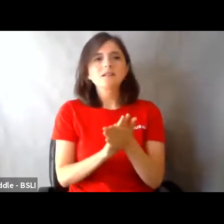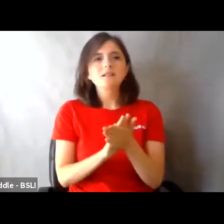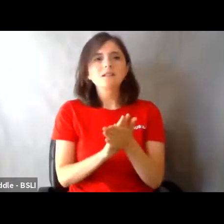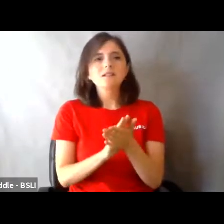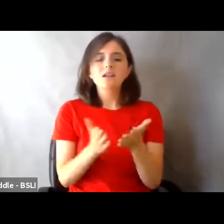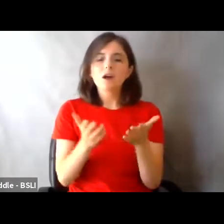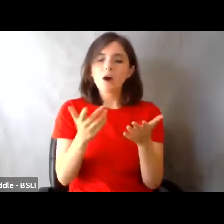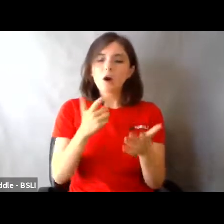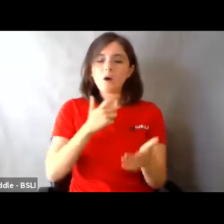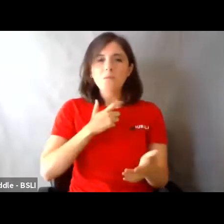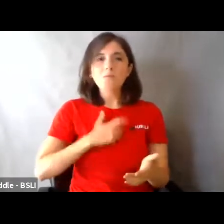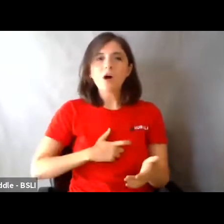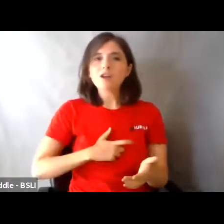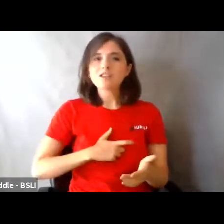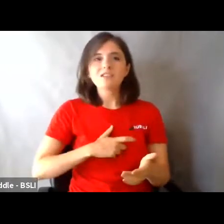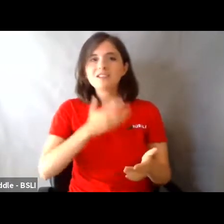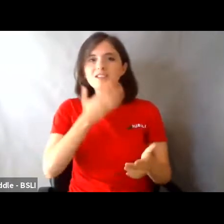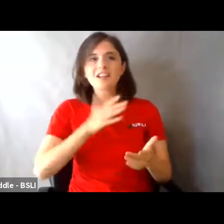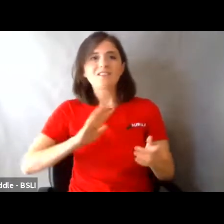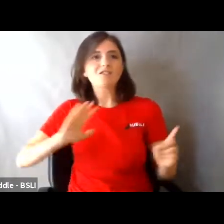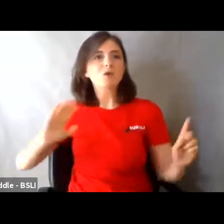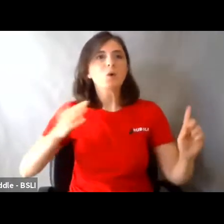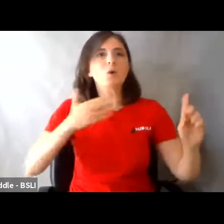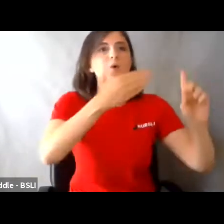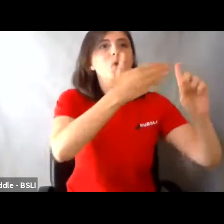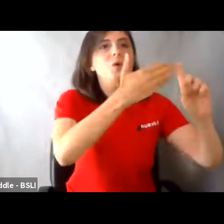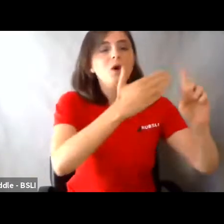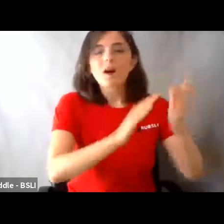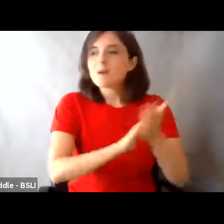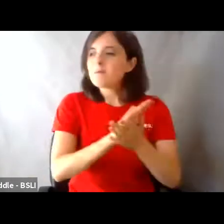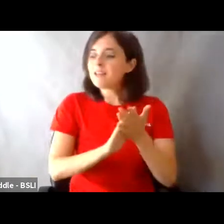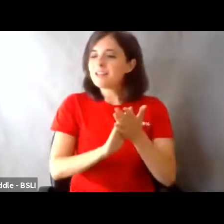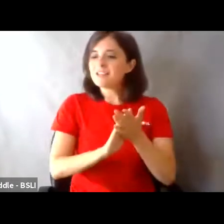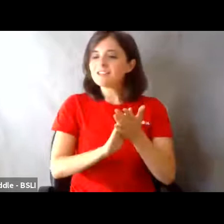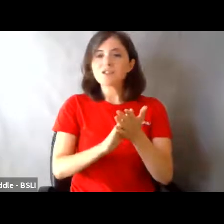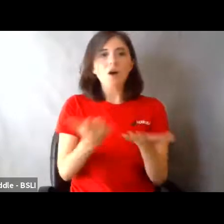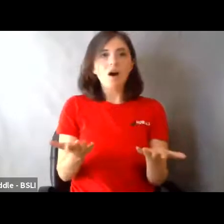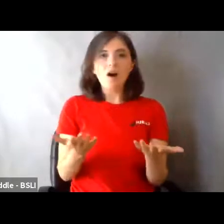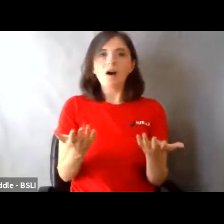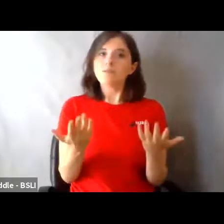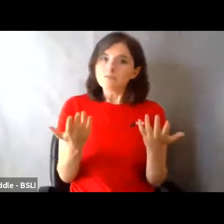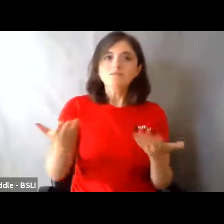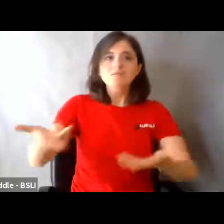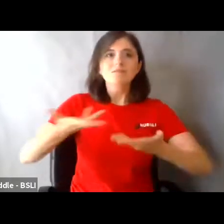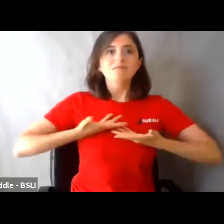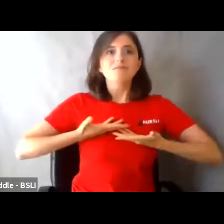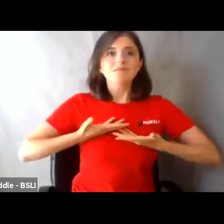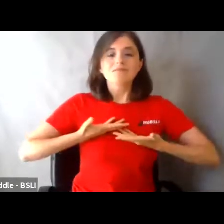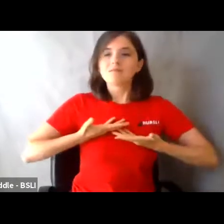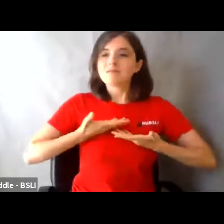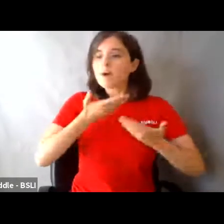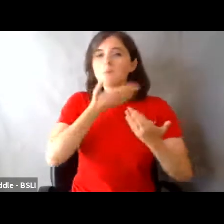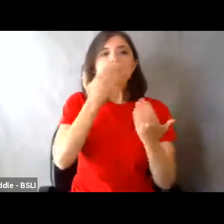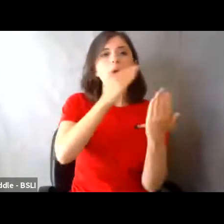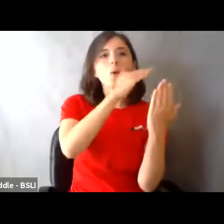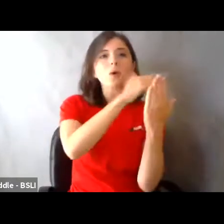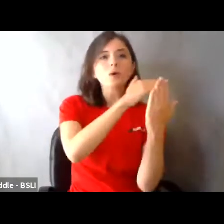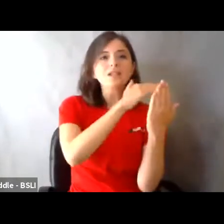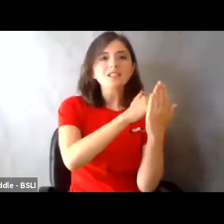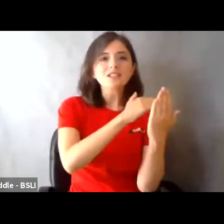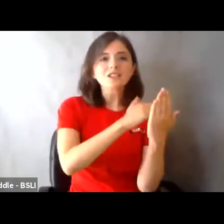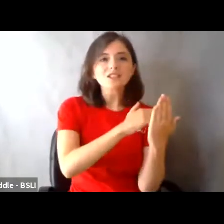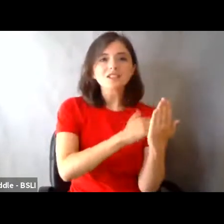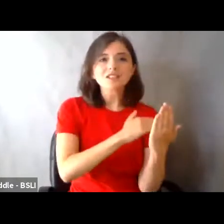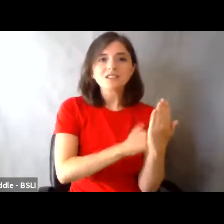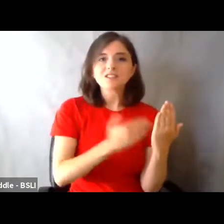to strive, that sense of unconditionality that people have talked about tonight already. And I